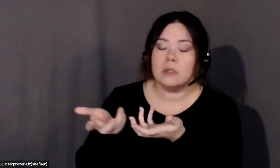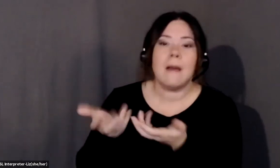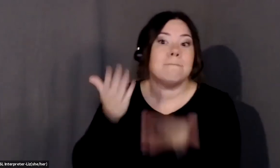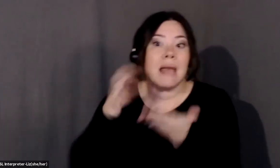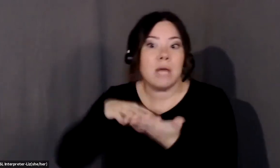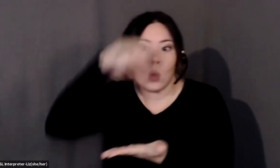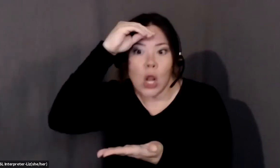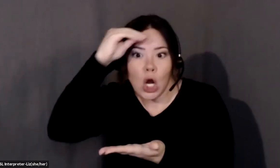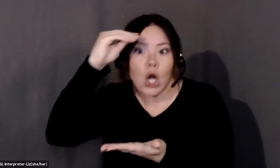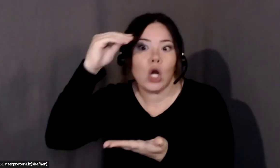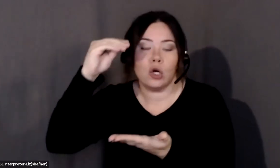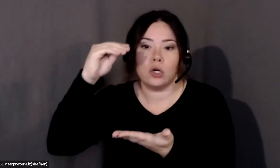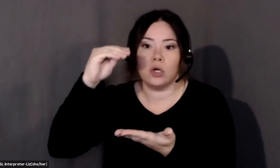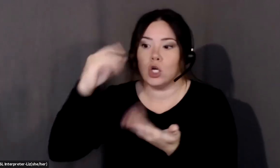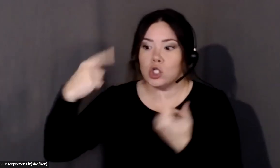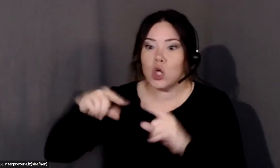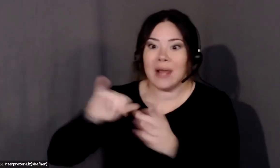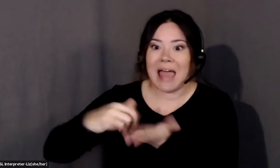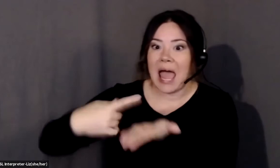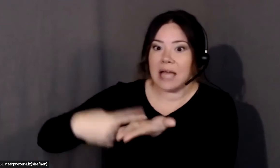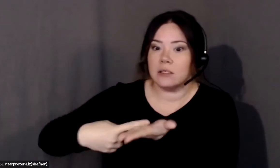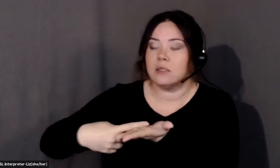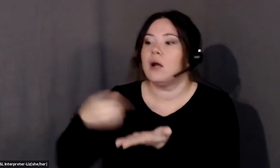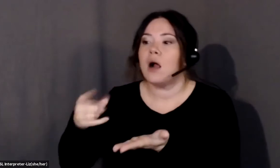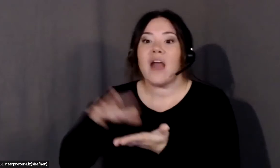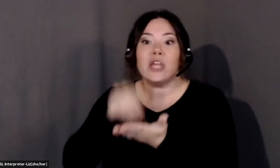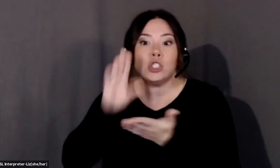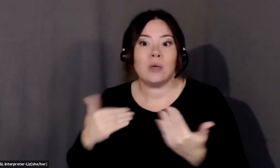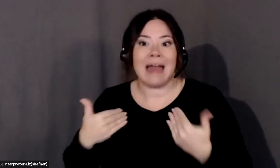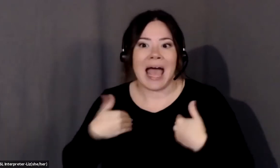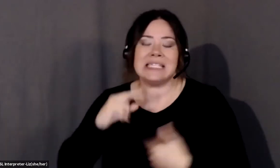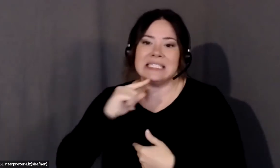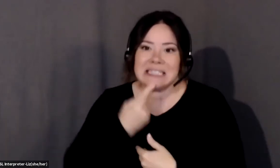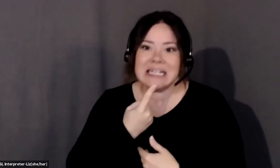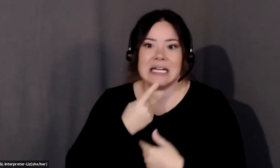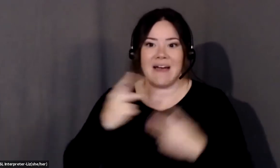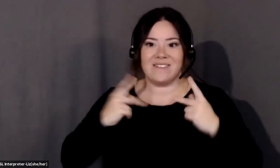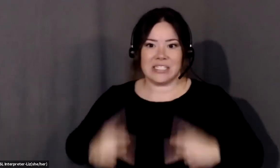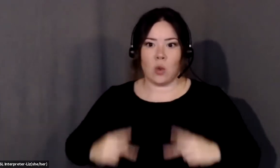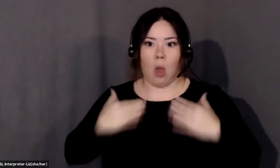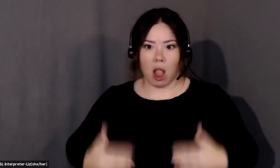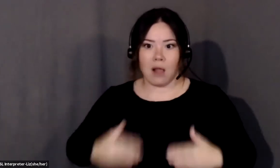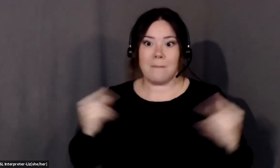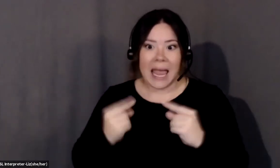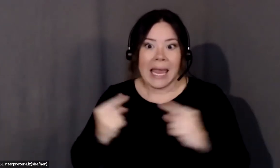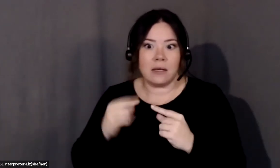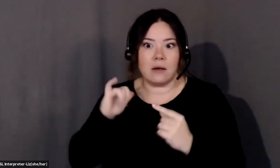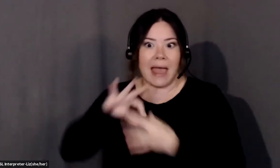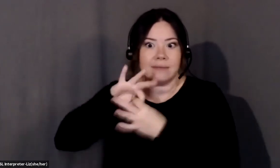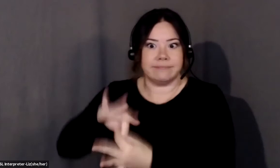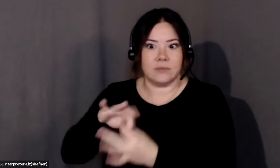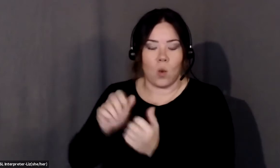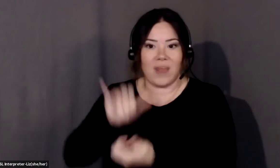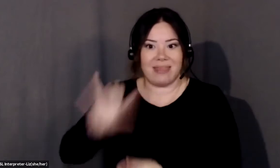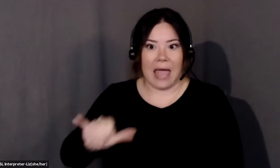that actually the student lives with a great deal of physical pain that's related to the amputation. And